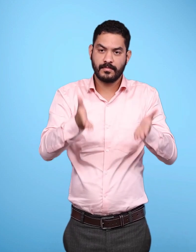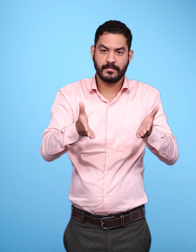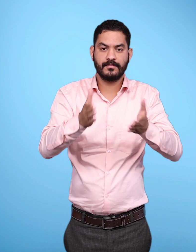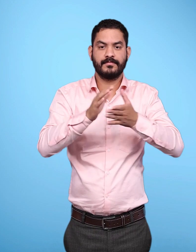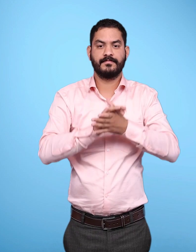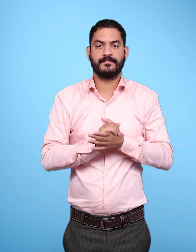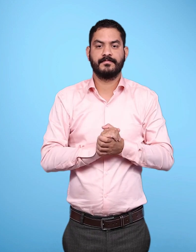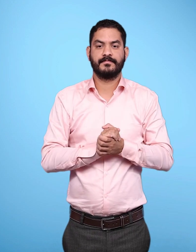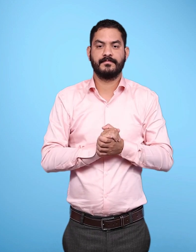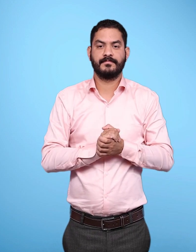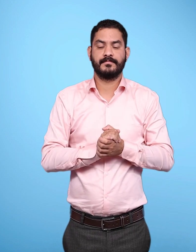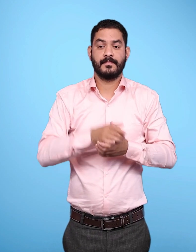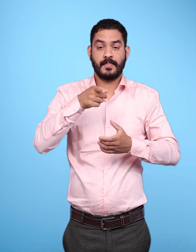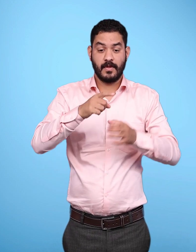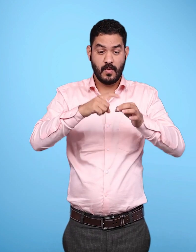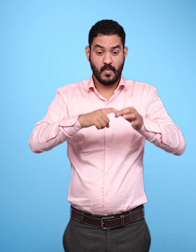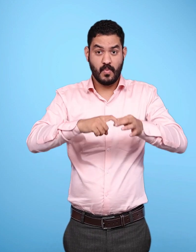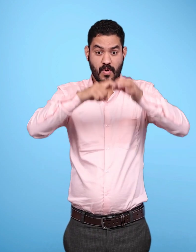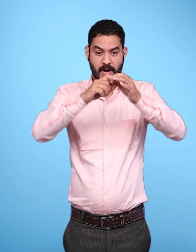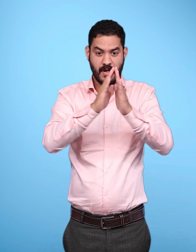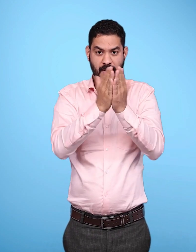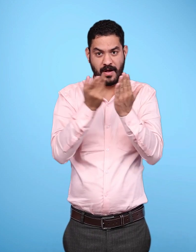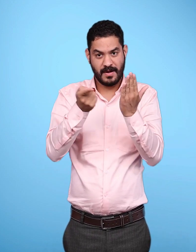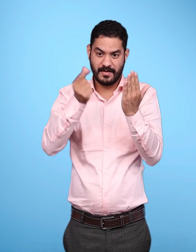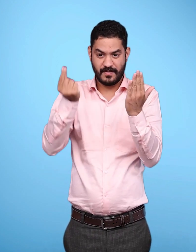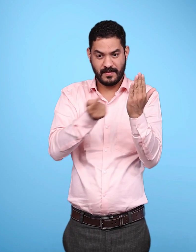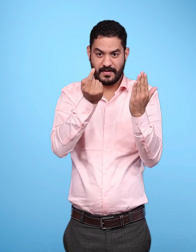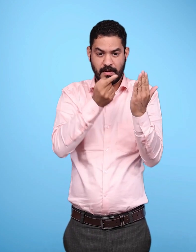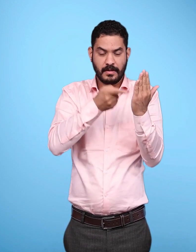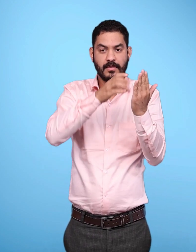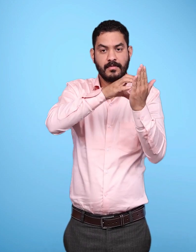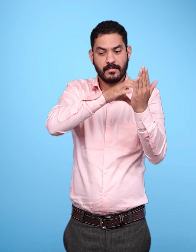Quran, the sacred book of Islam.